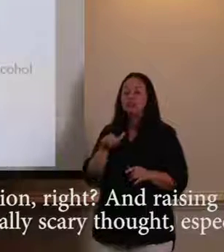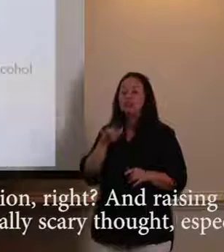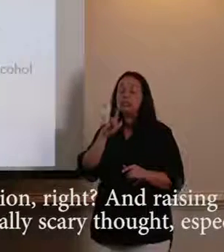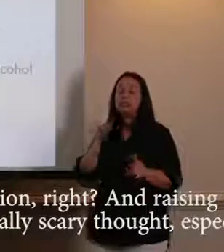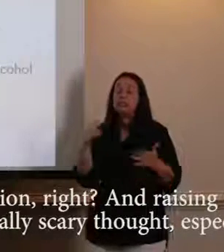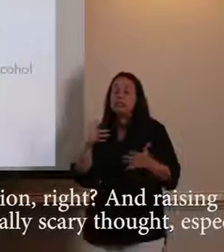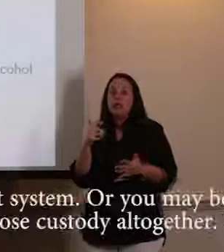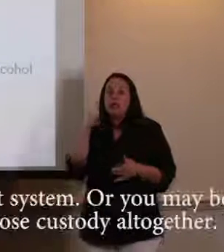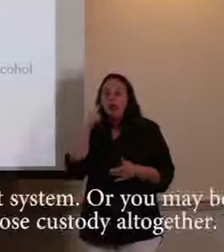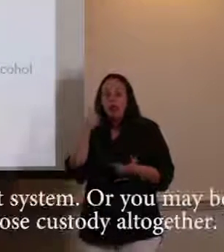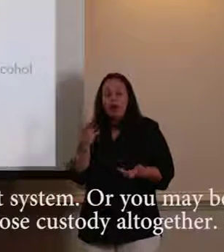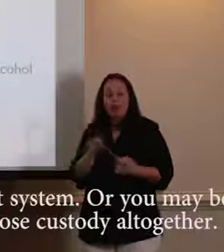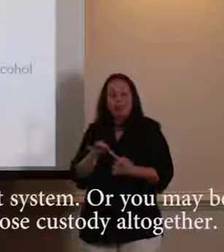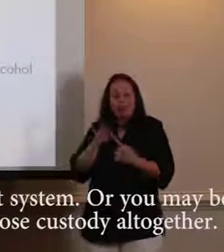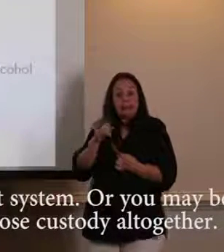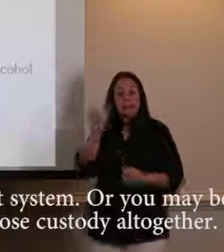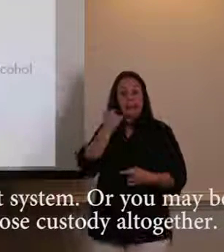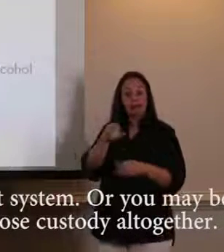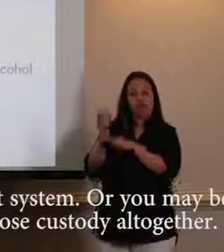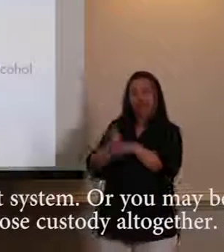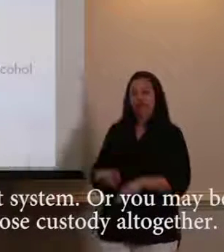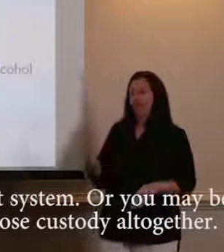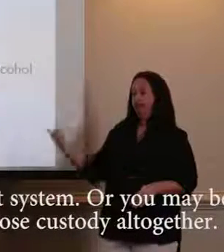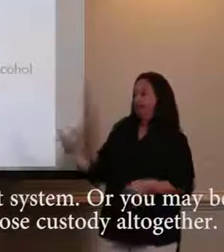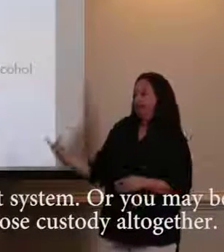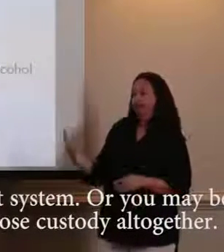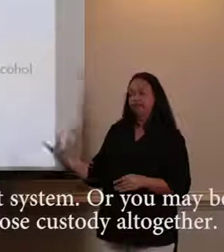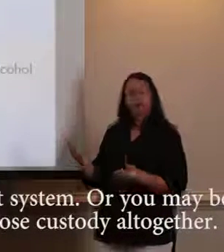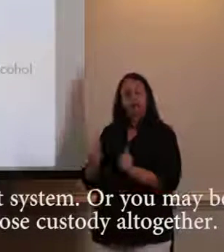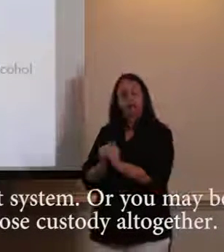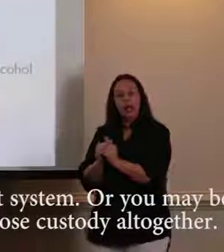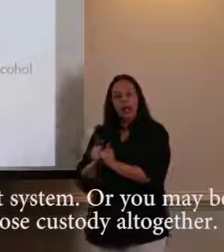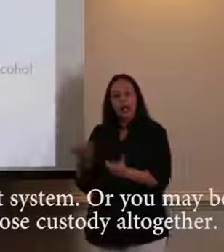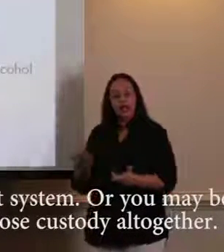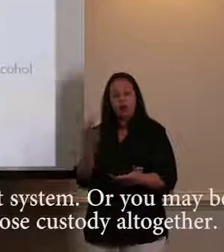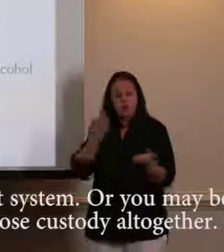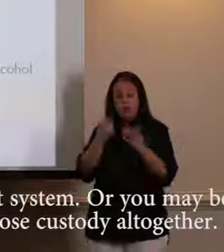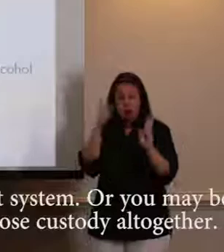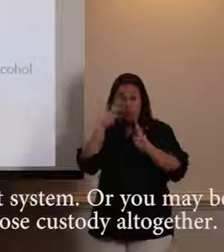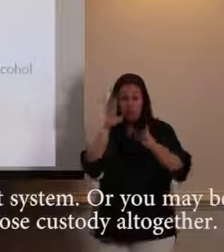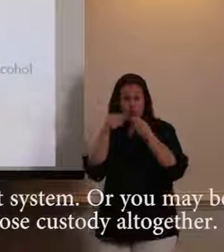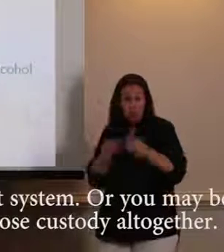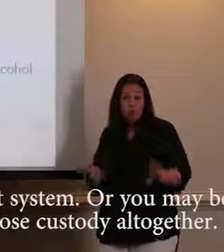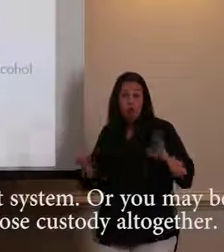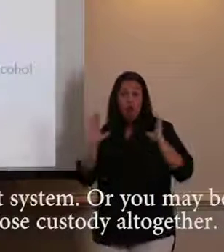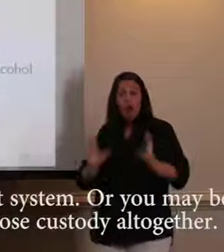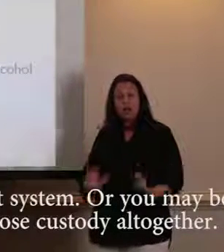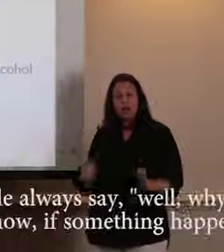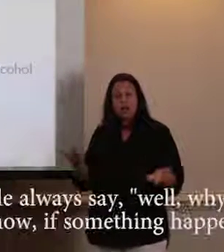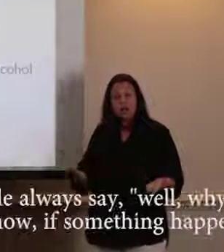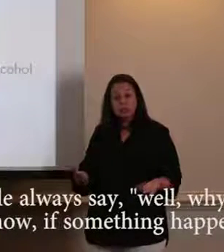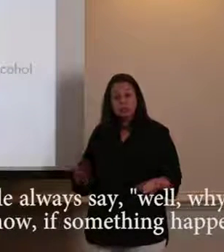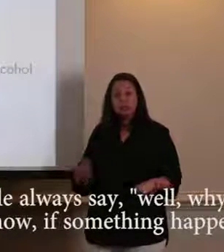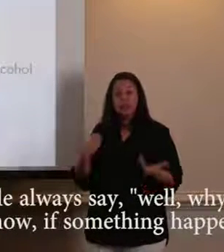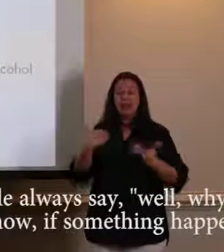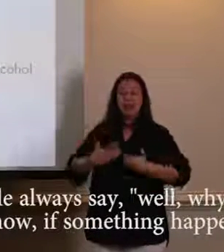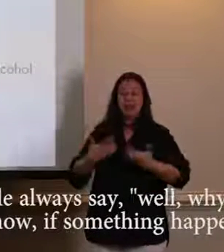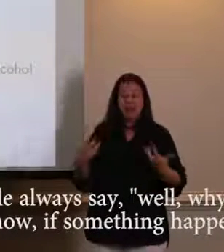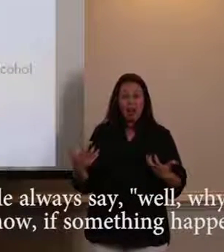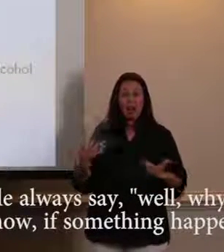thought, especially if you've been in a two-parent system. Or you may be worried that you're going to lose custody altogether. So there's a lot, people always say, well, why doesn't